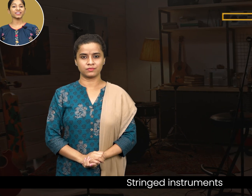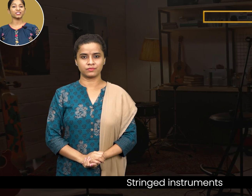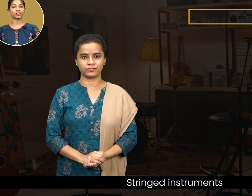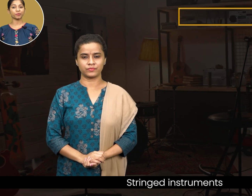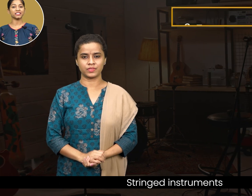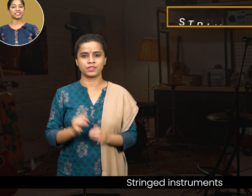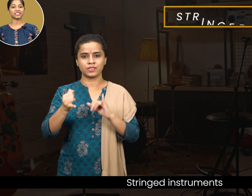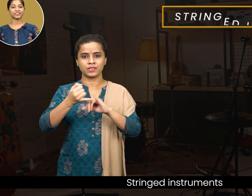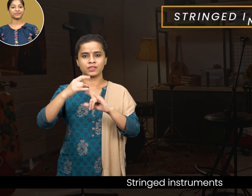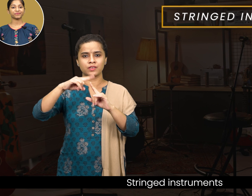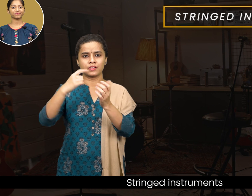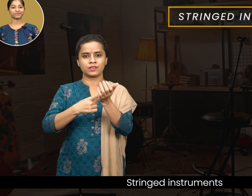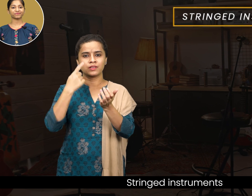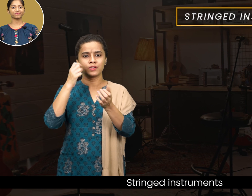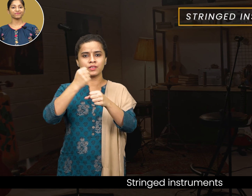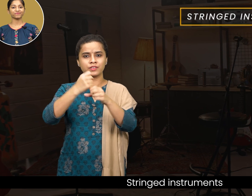Stringed instruments.